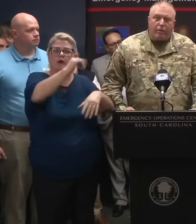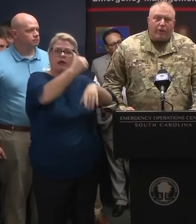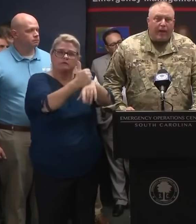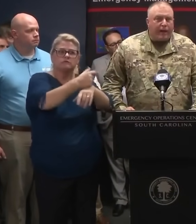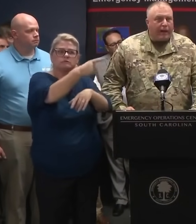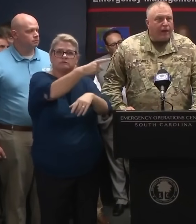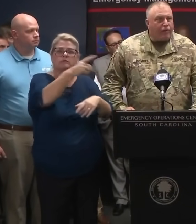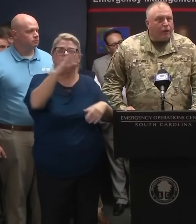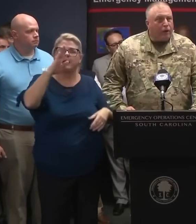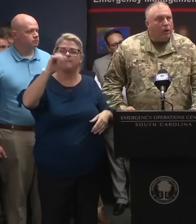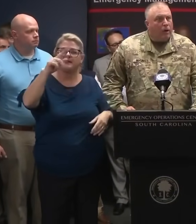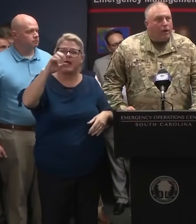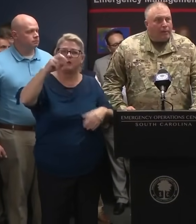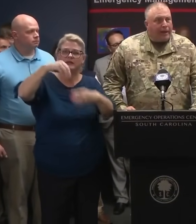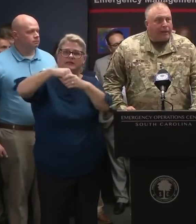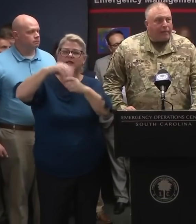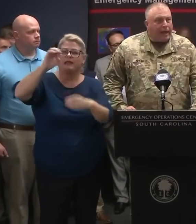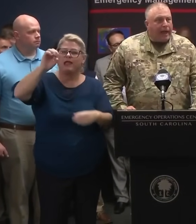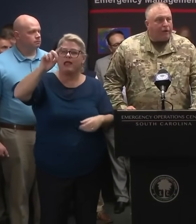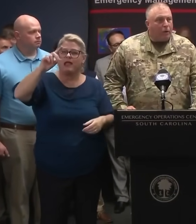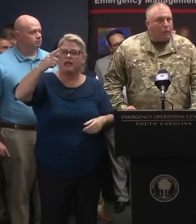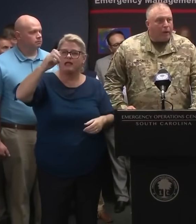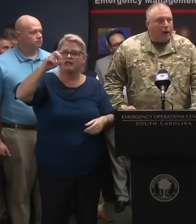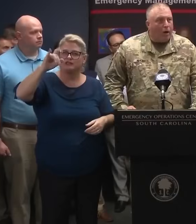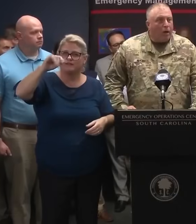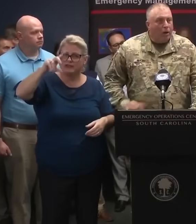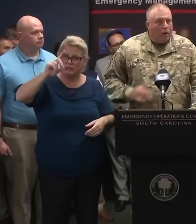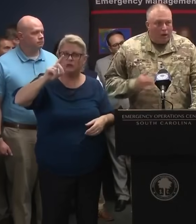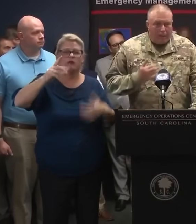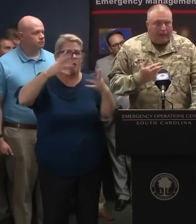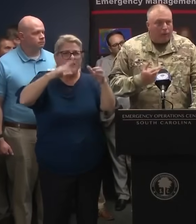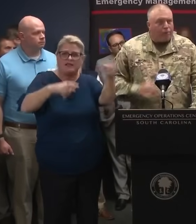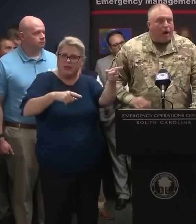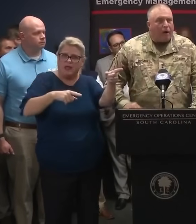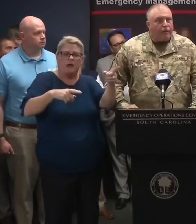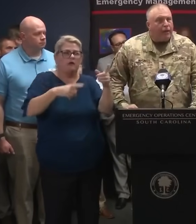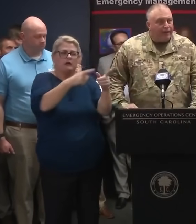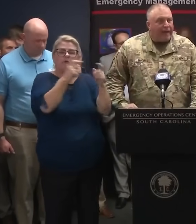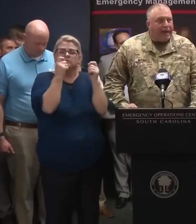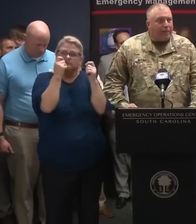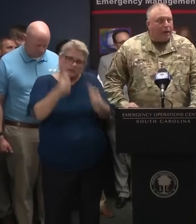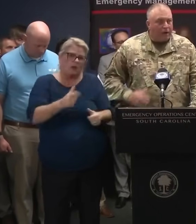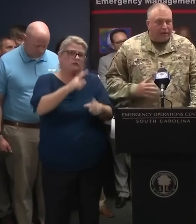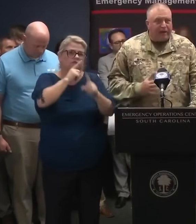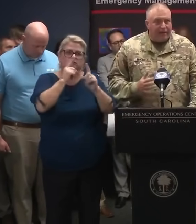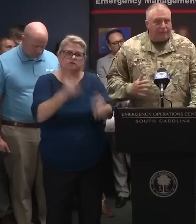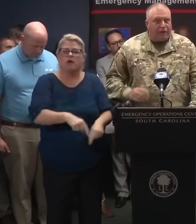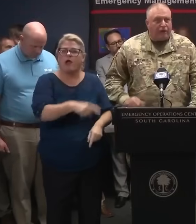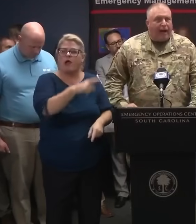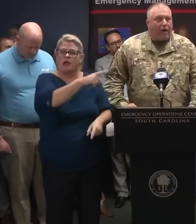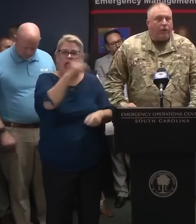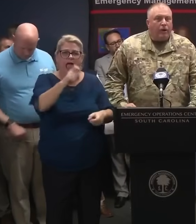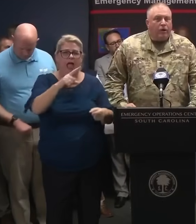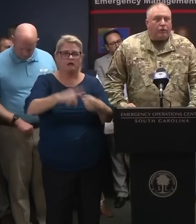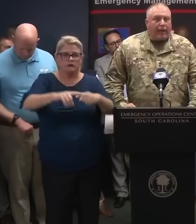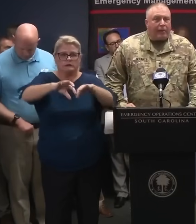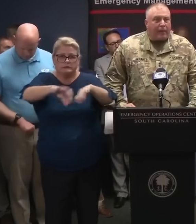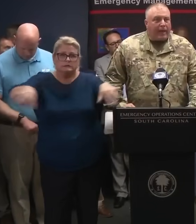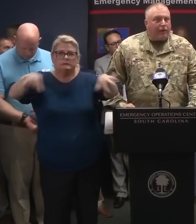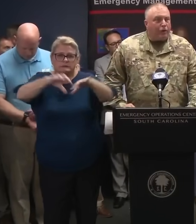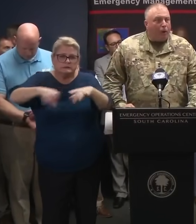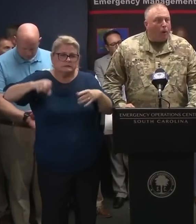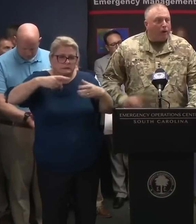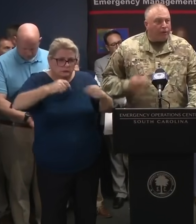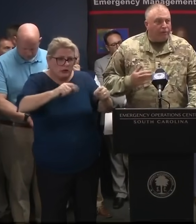122nd Engineer Battalion in Edgefield immediately began to do what we call immediate response. They had to be able to dig themselves out so they